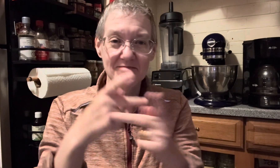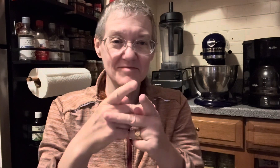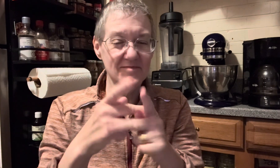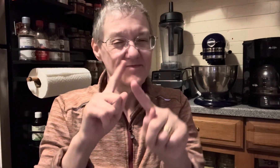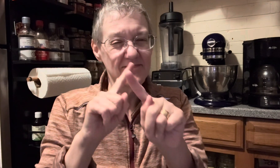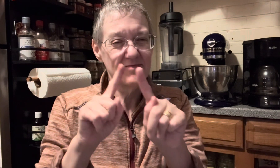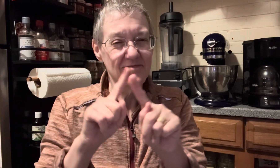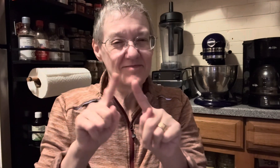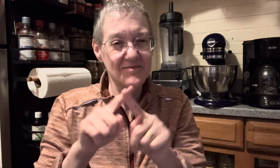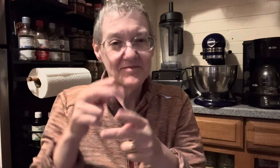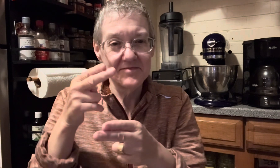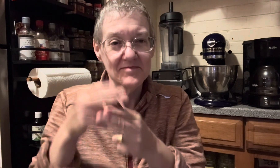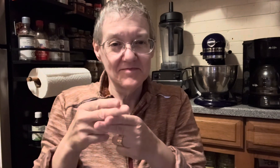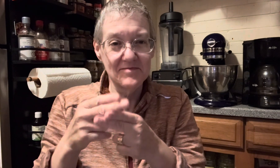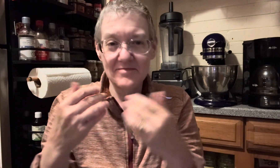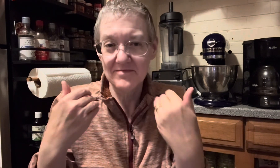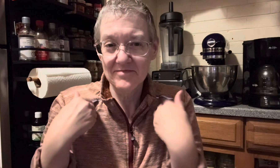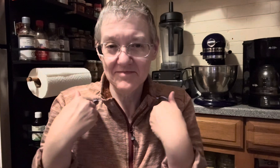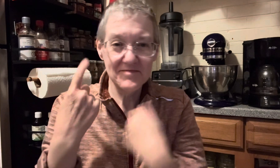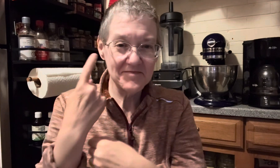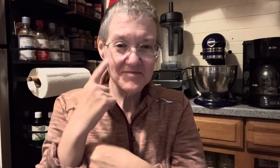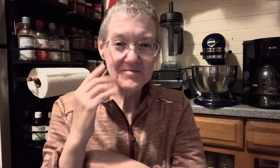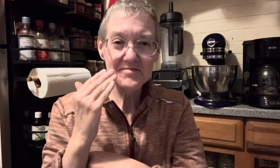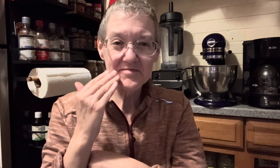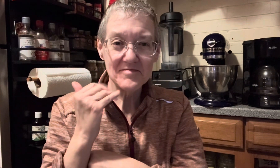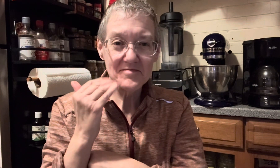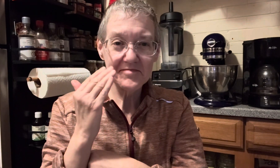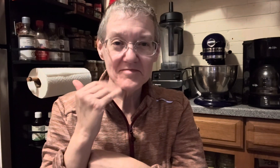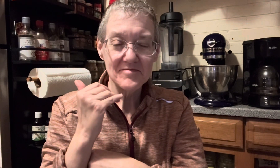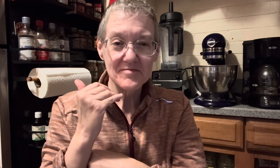And there are a lot of different names for sugar.